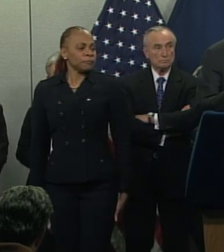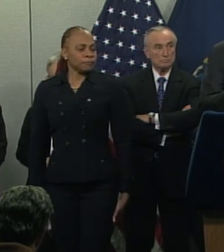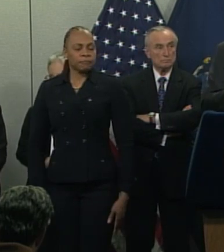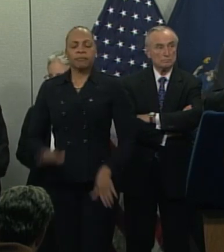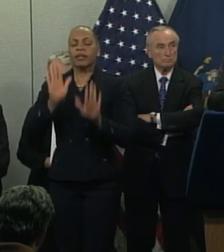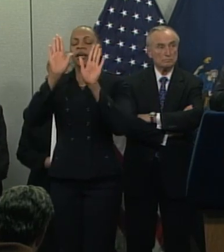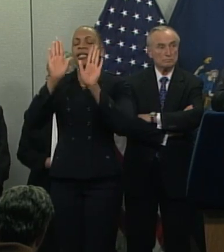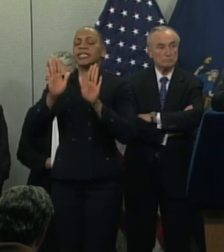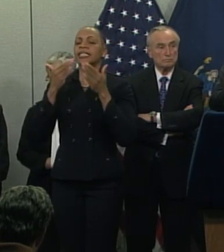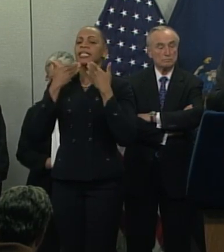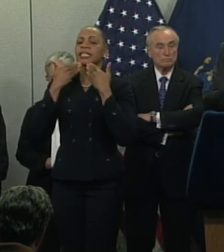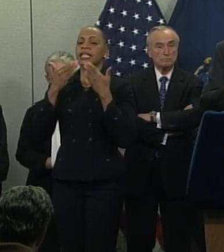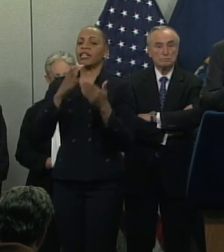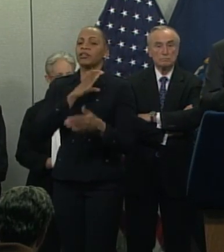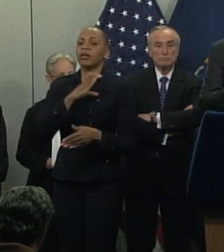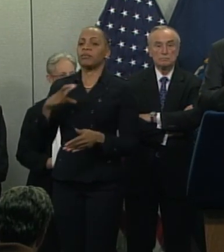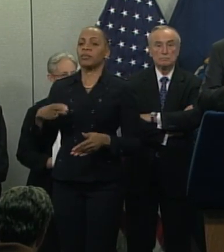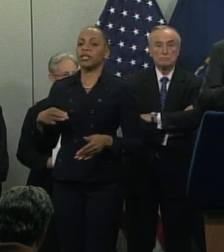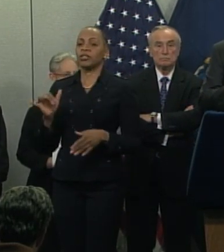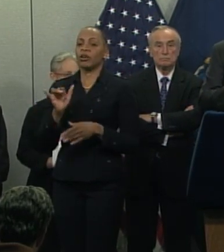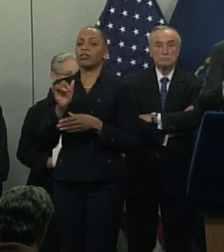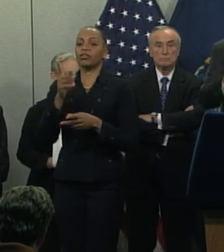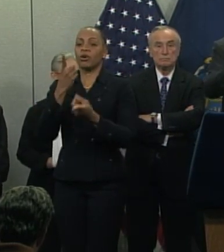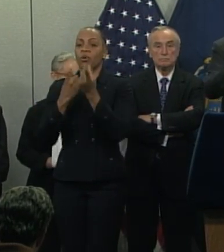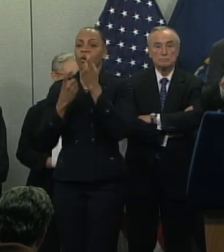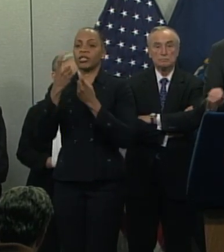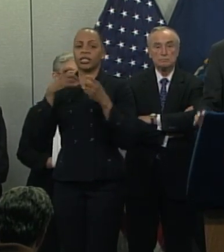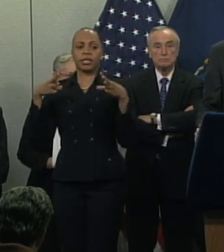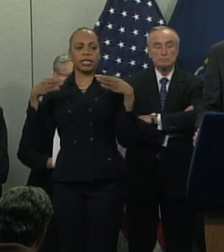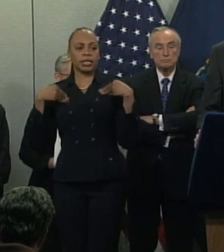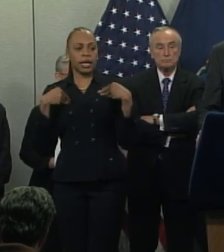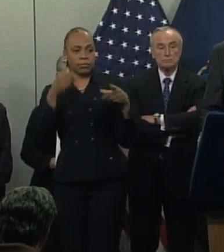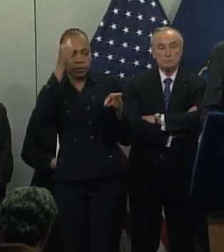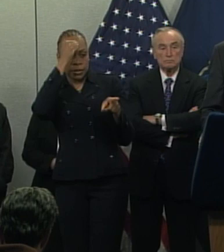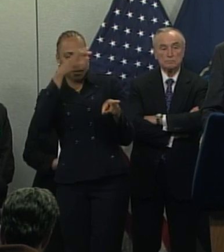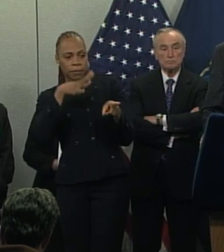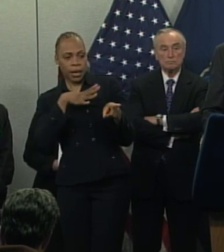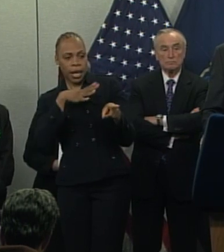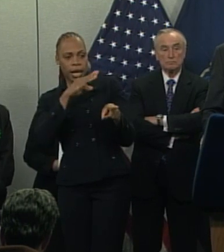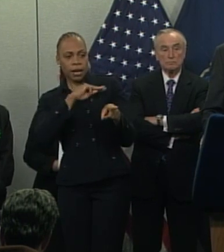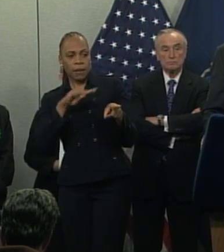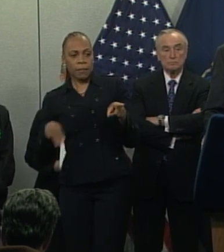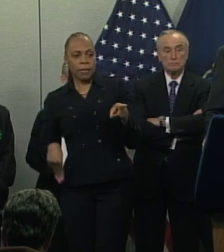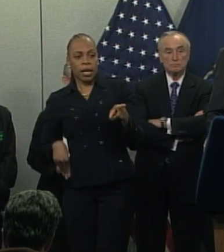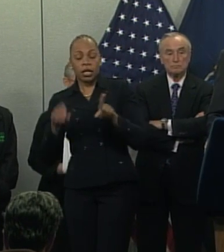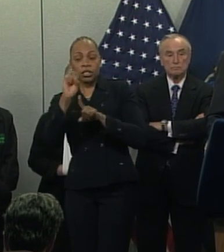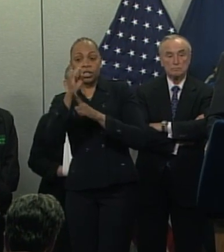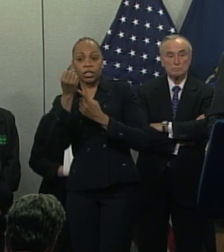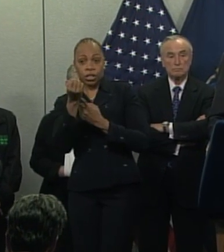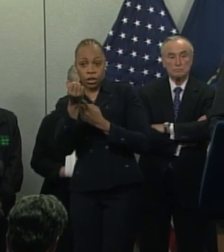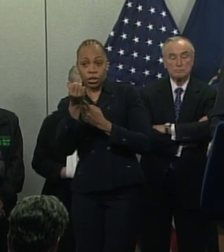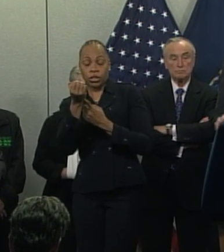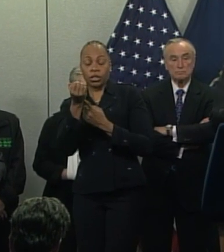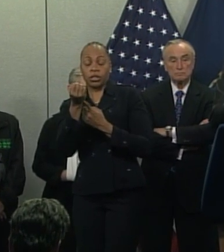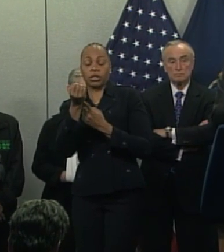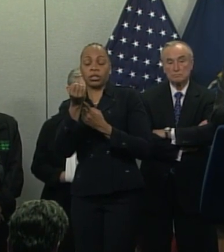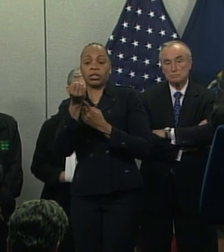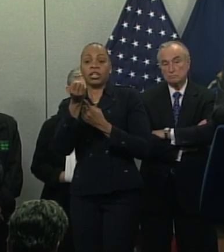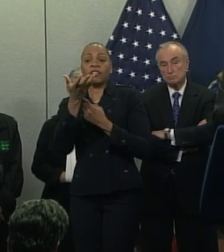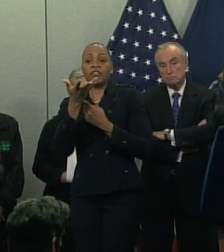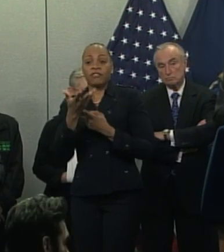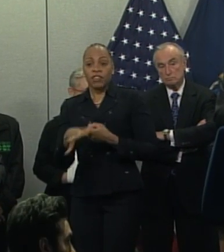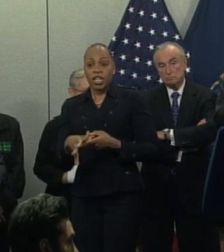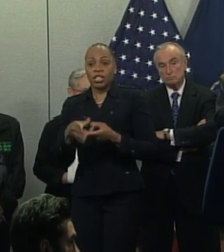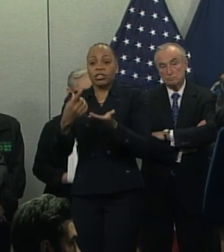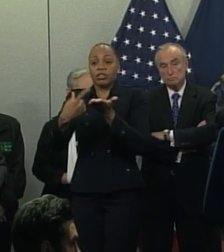Excellent. Thank you very much, Commissioner. And with that, we welcome your questions. Yes, sir. Mayor, given the conditions that you've